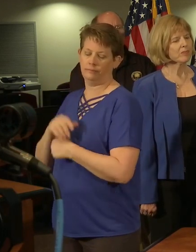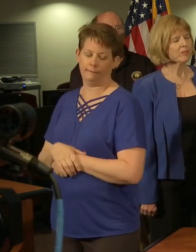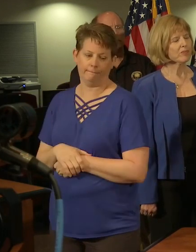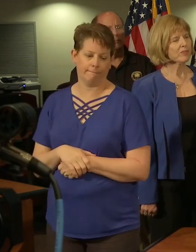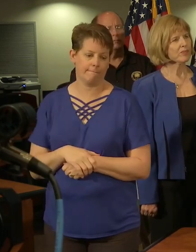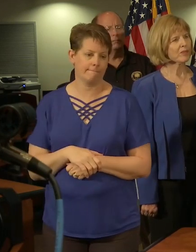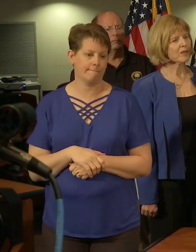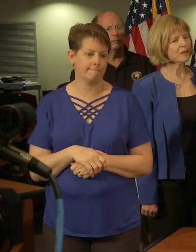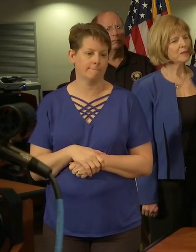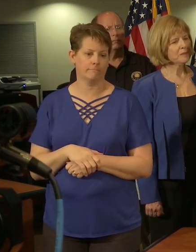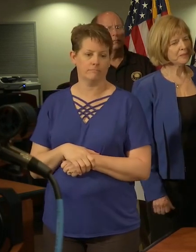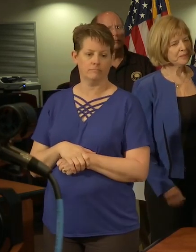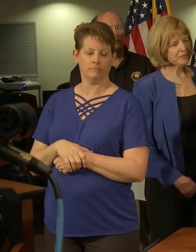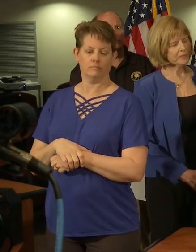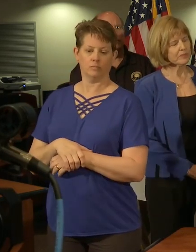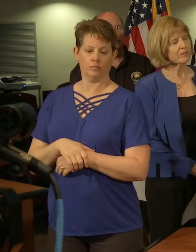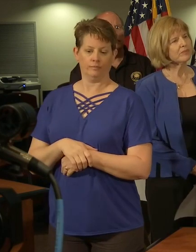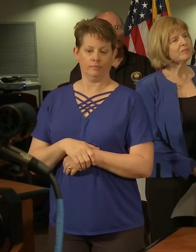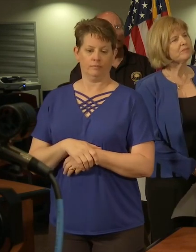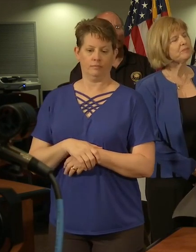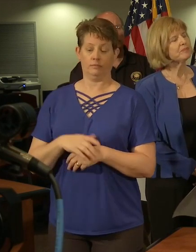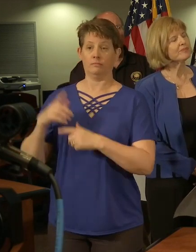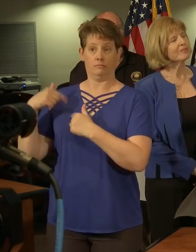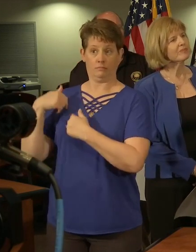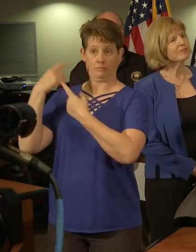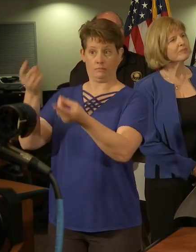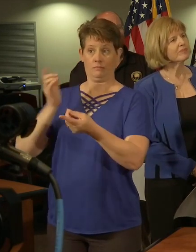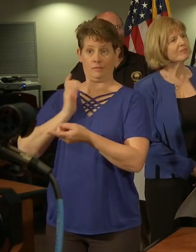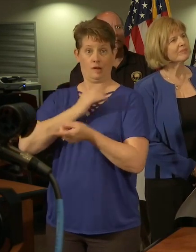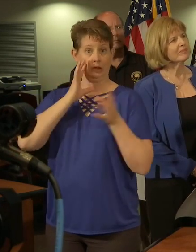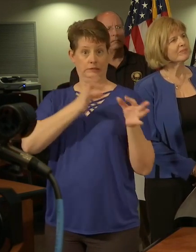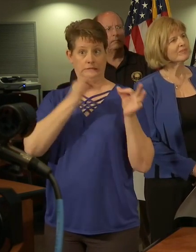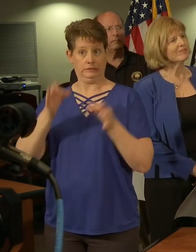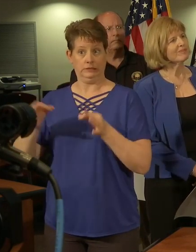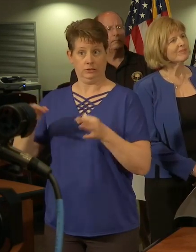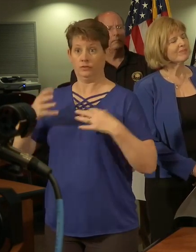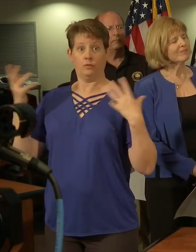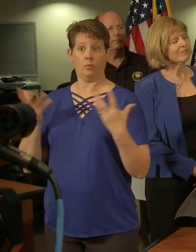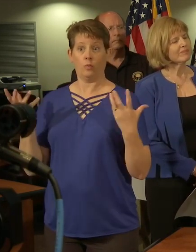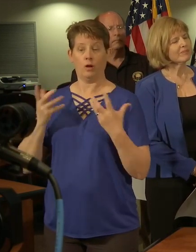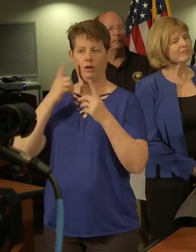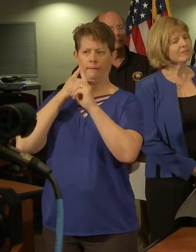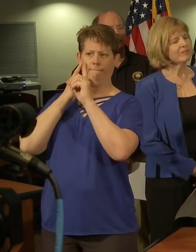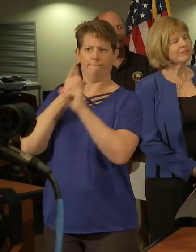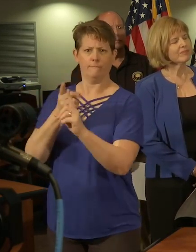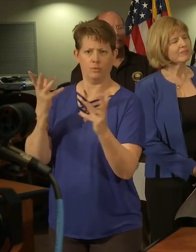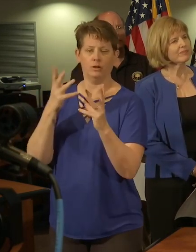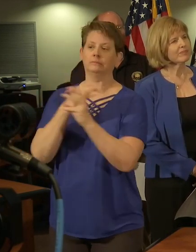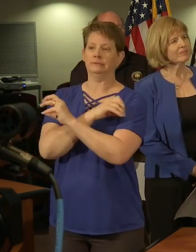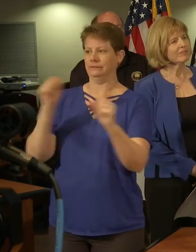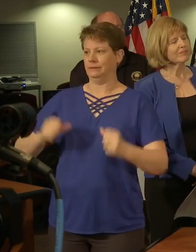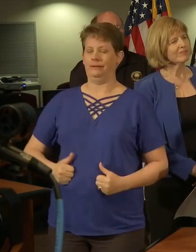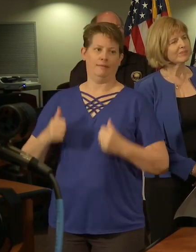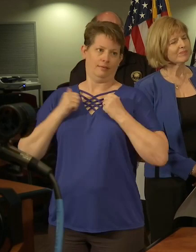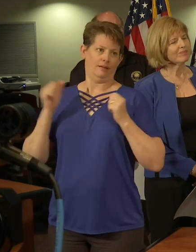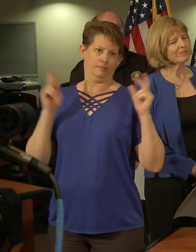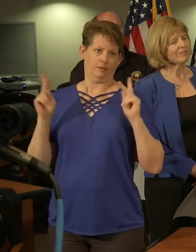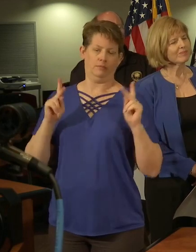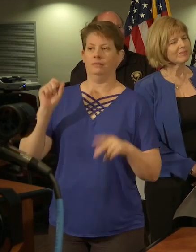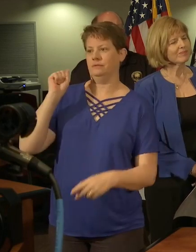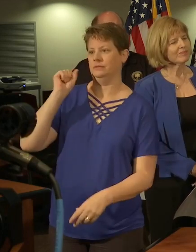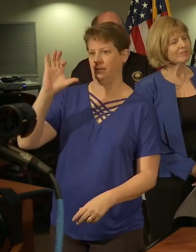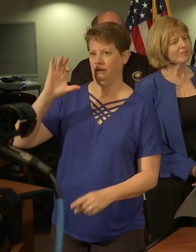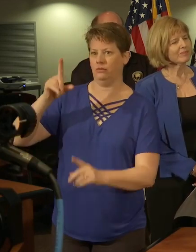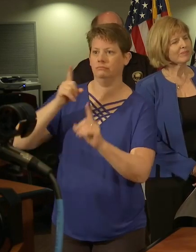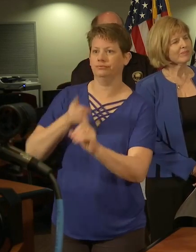All the decisions that we have made thus far have been to do one thing, and that's to save the lives of the people of South